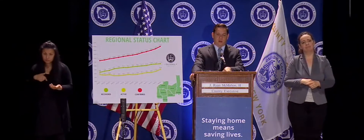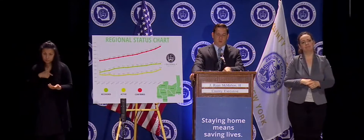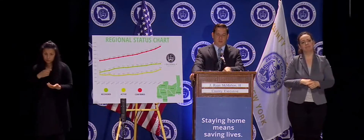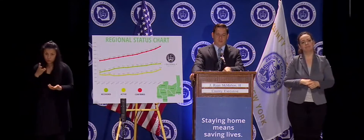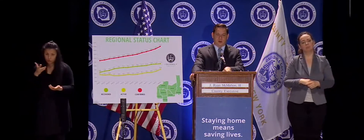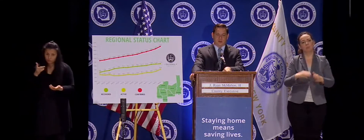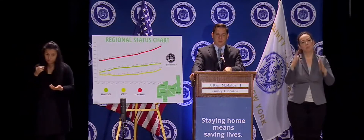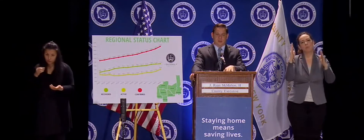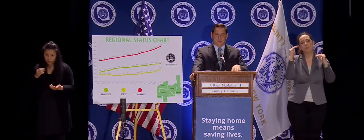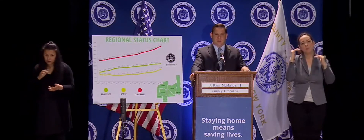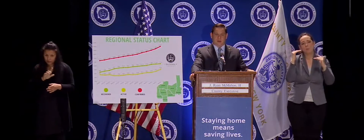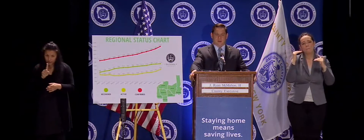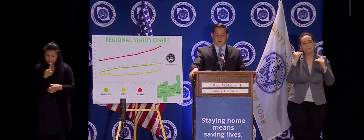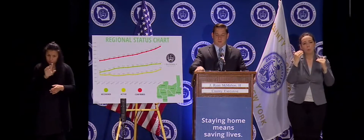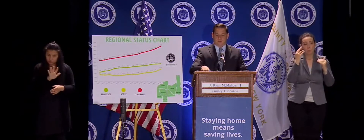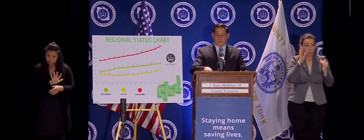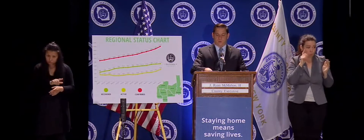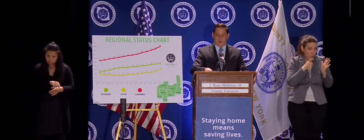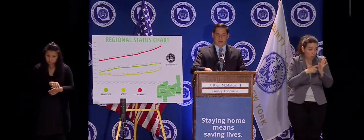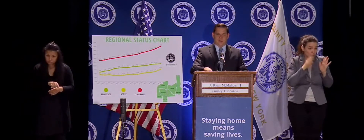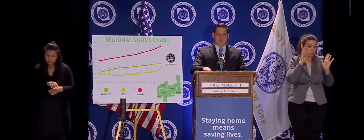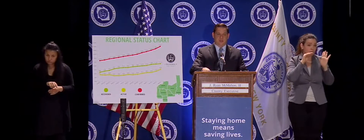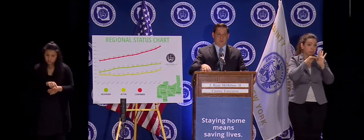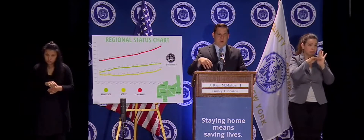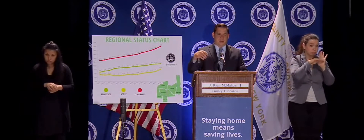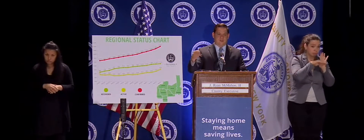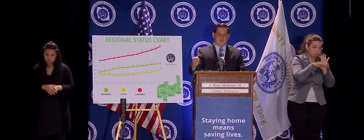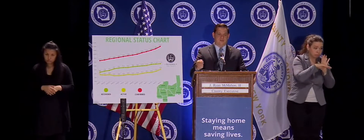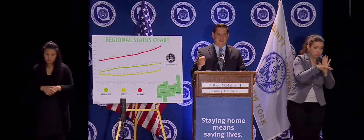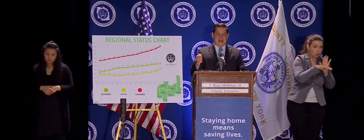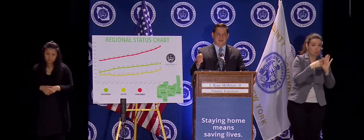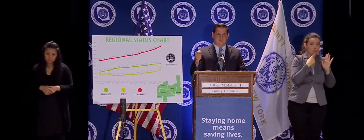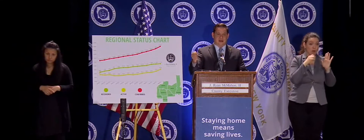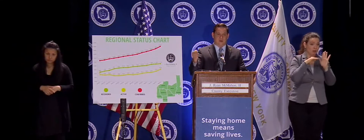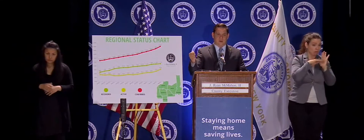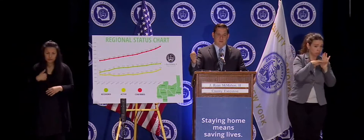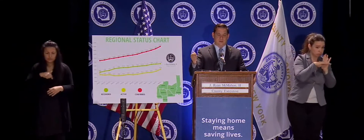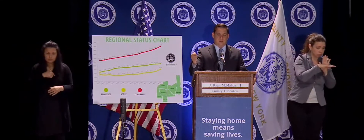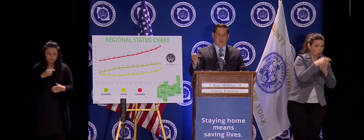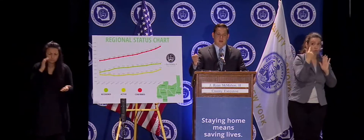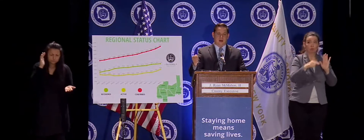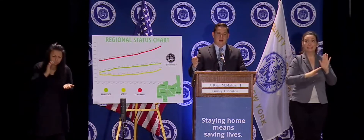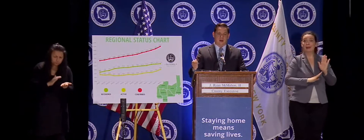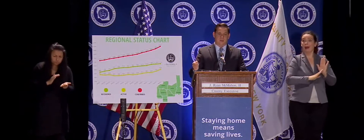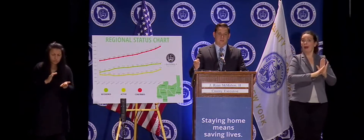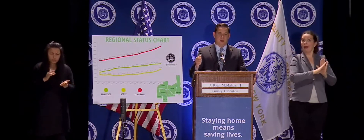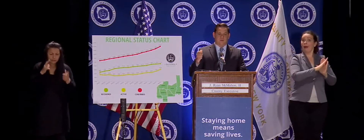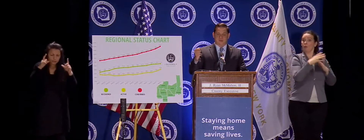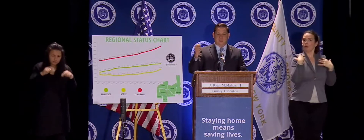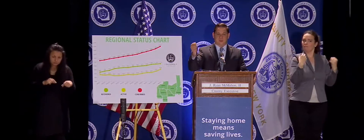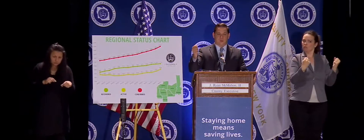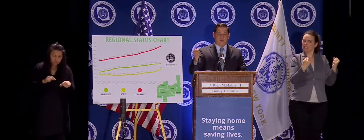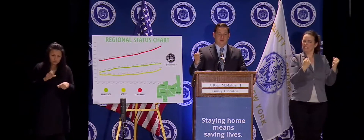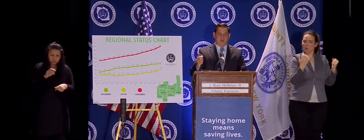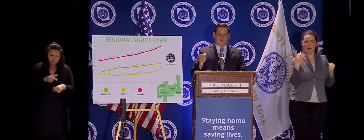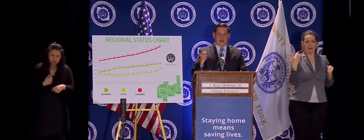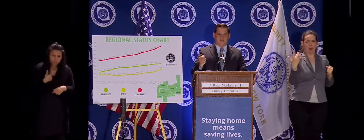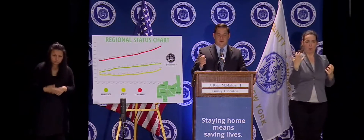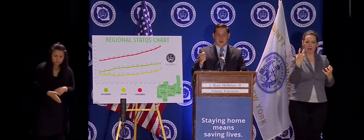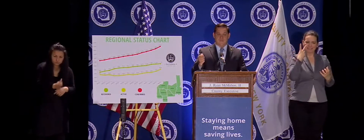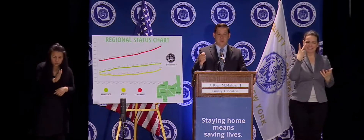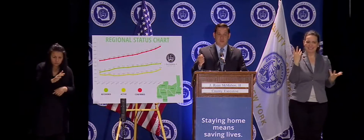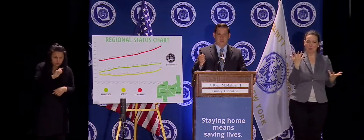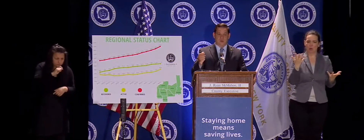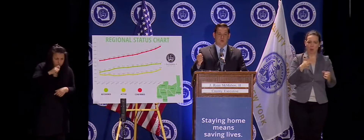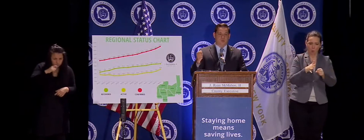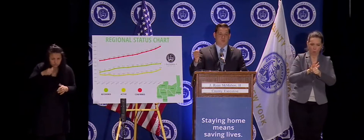Moving forward on restart, we want to continue to proactively find the virus every step of the way. So the governor has